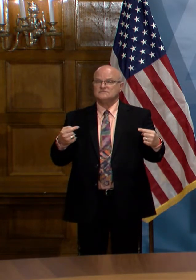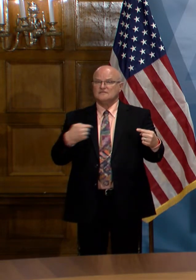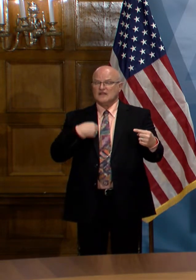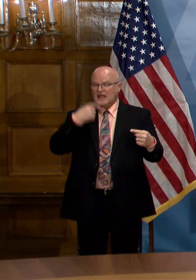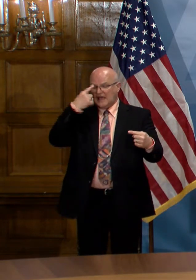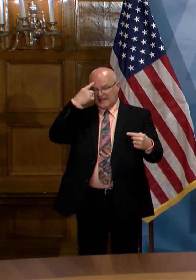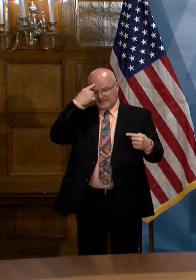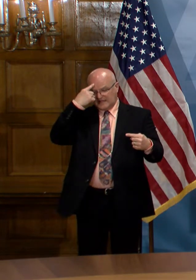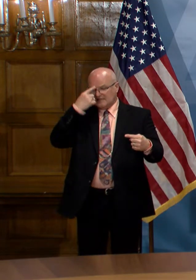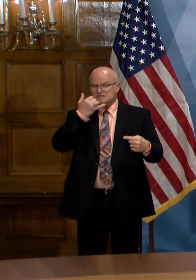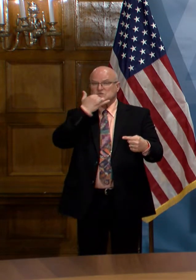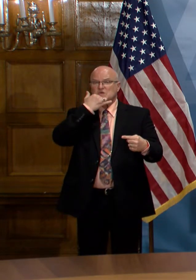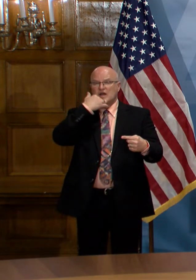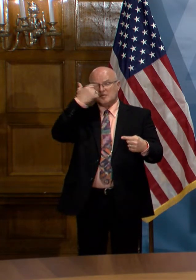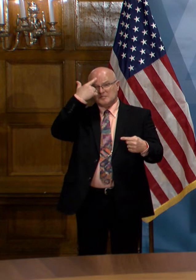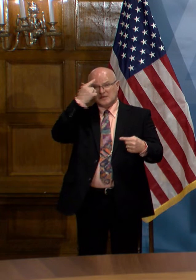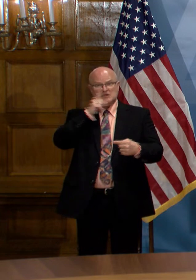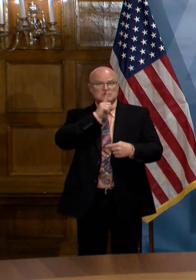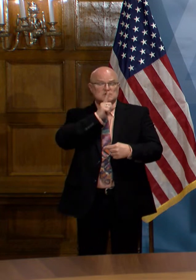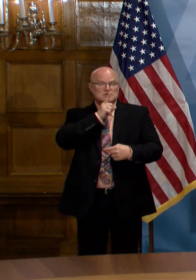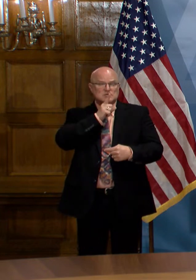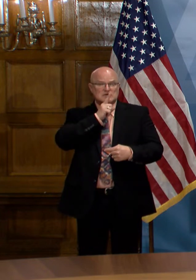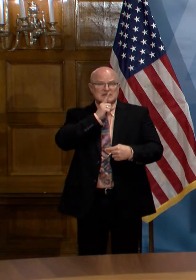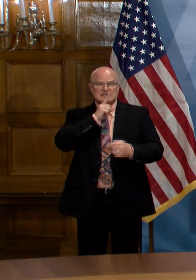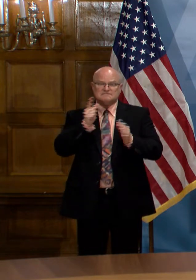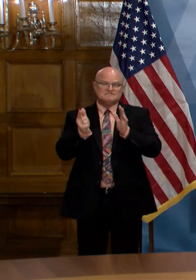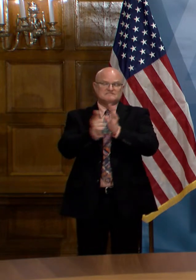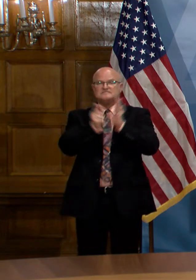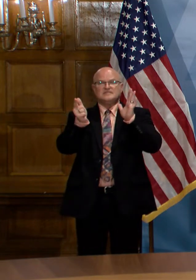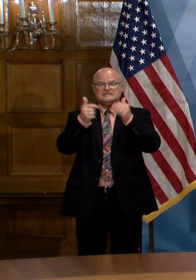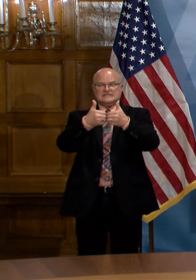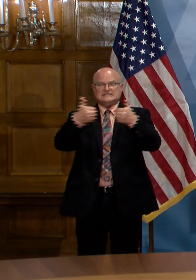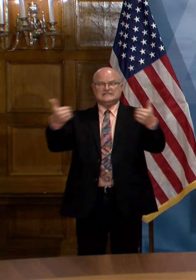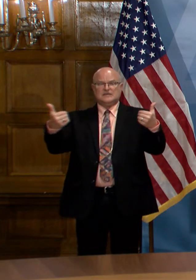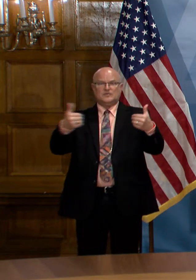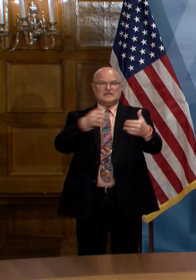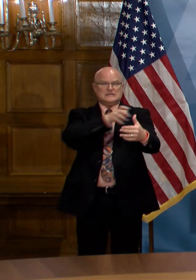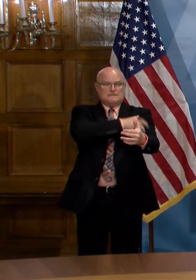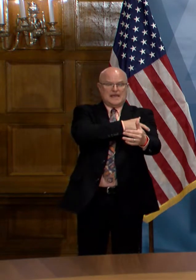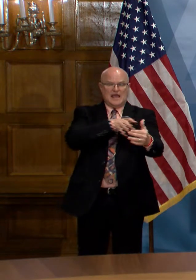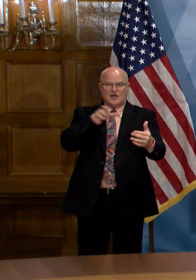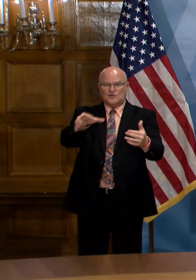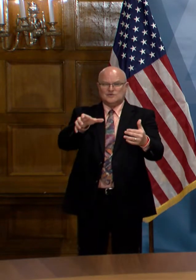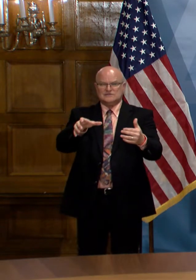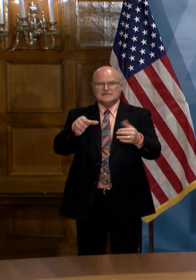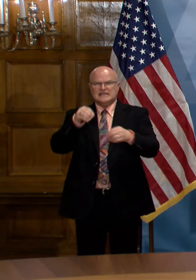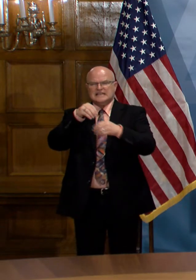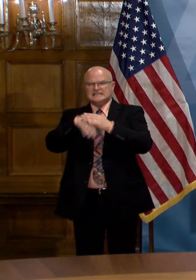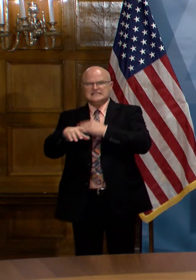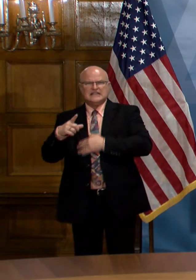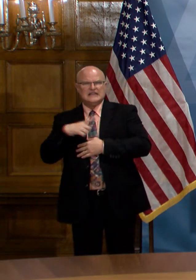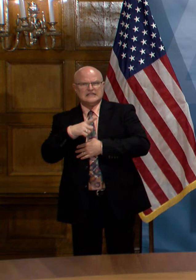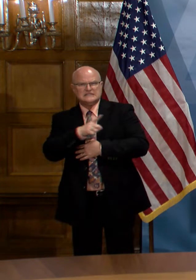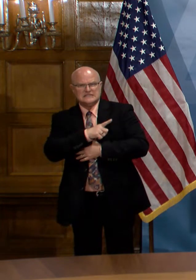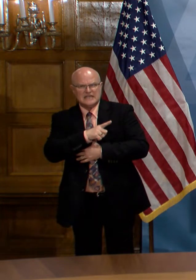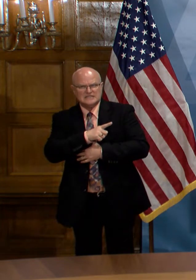it's ill-advised because it really violates the separation of powers. It gets into